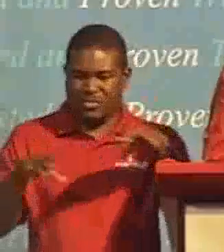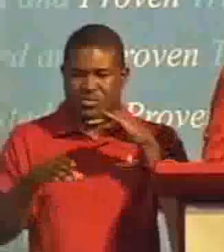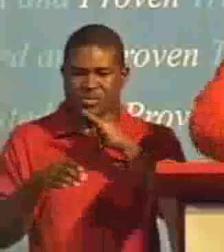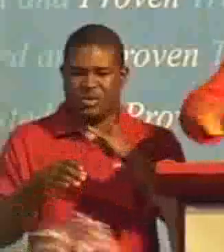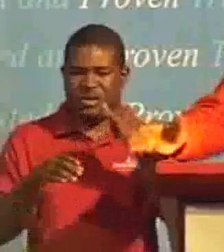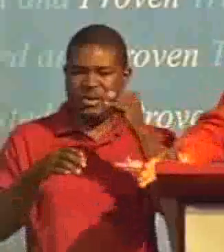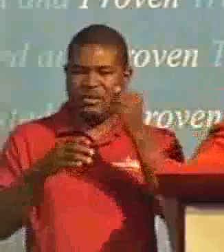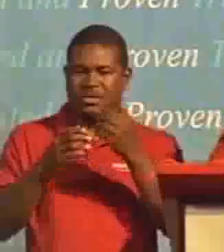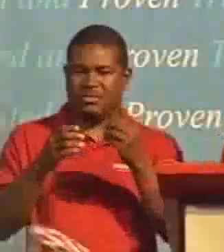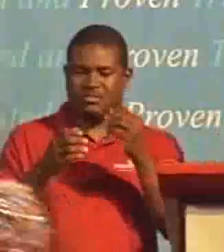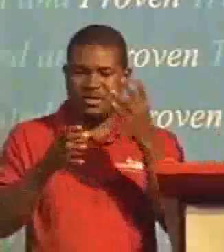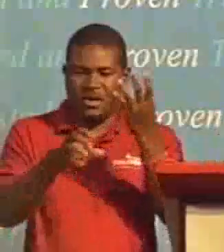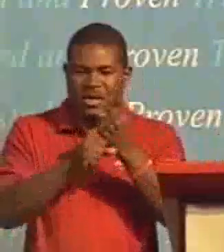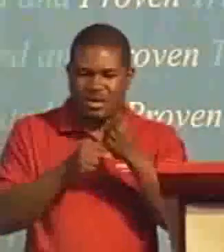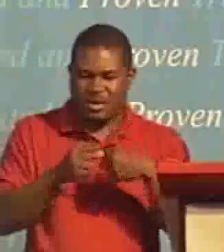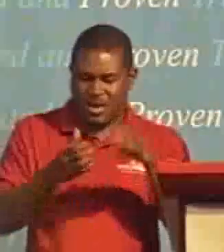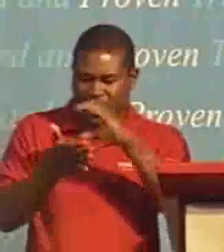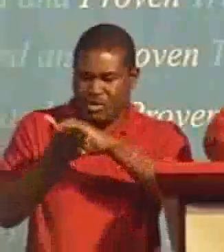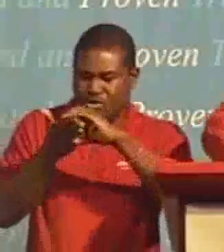Nothing